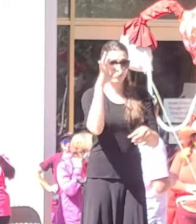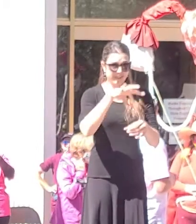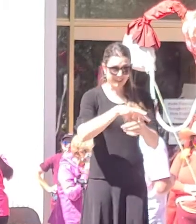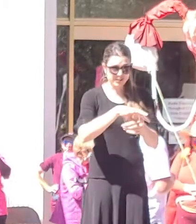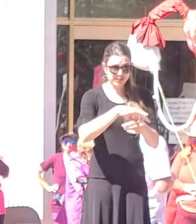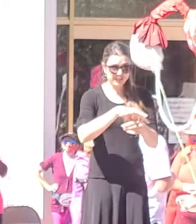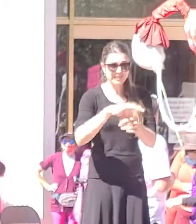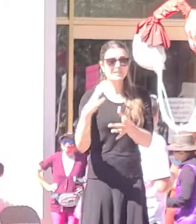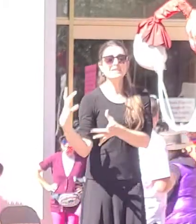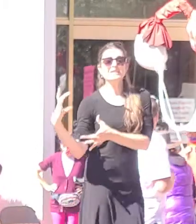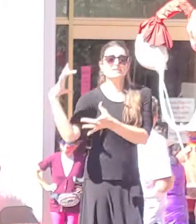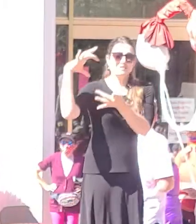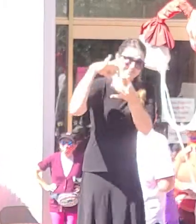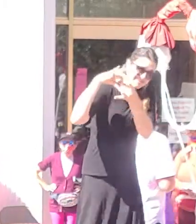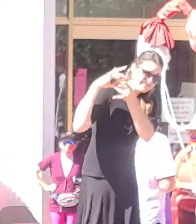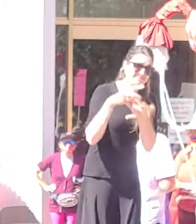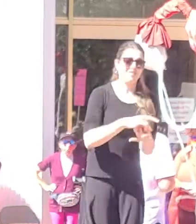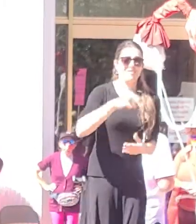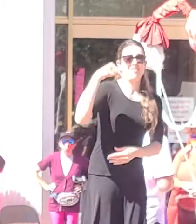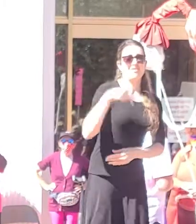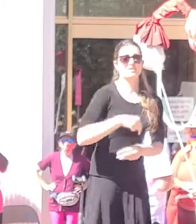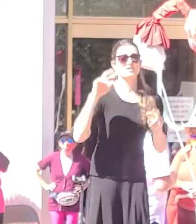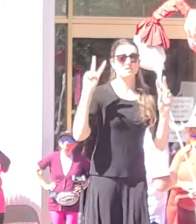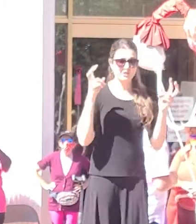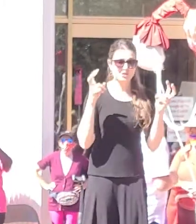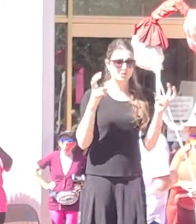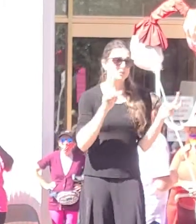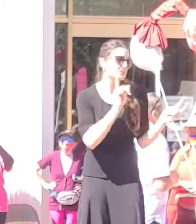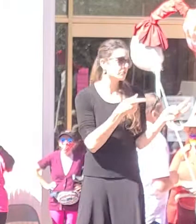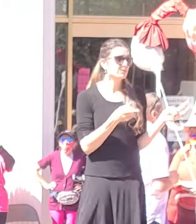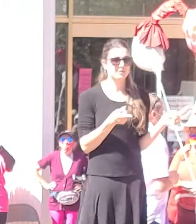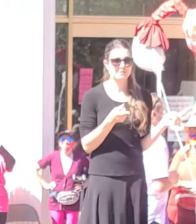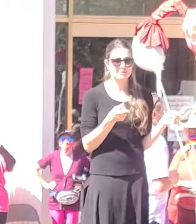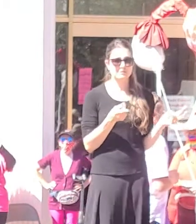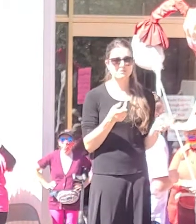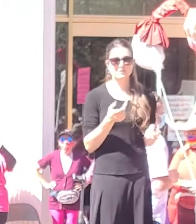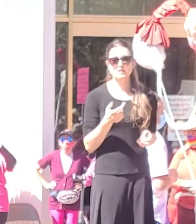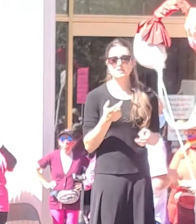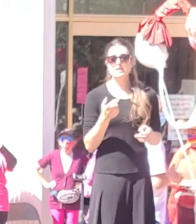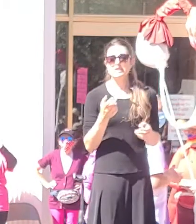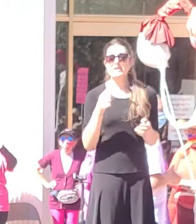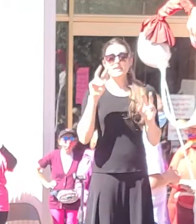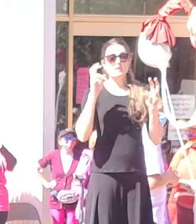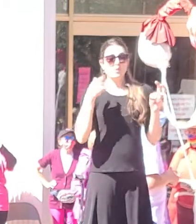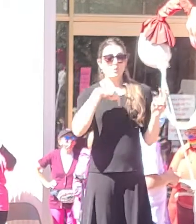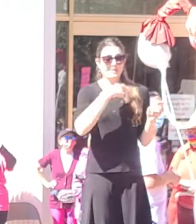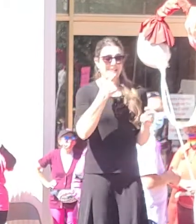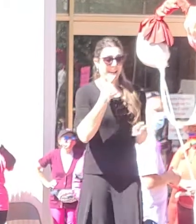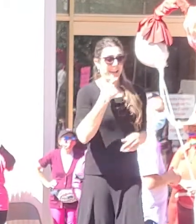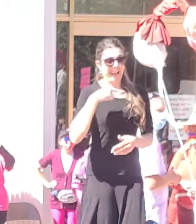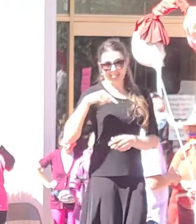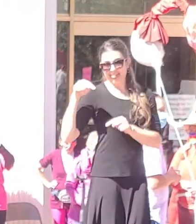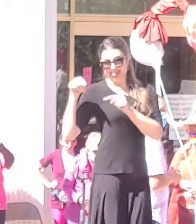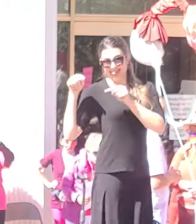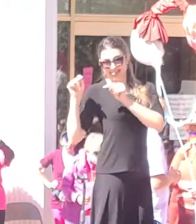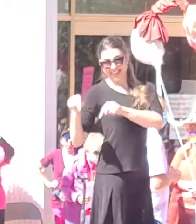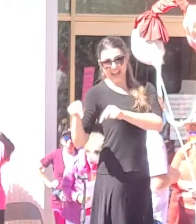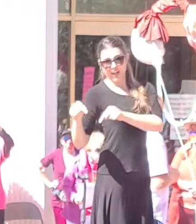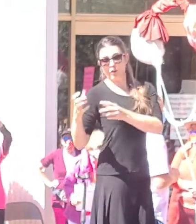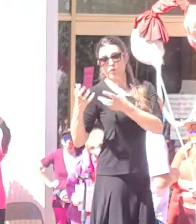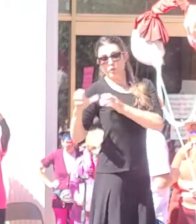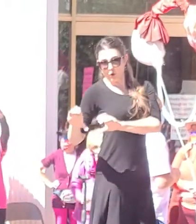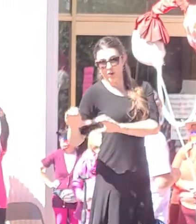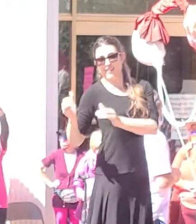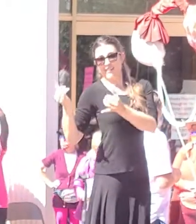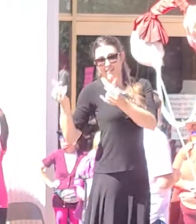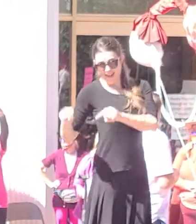this issue. They straight up are. The issue where we say this could happen to Roe v.